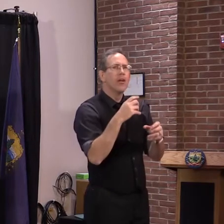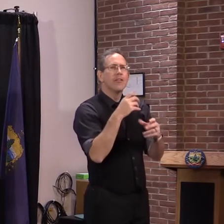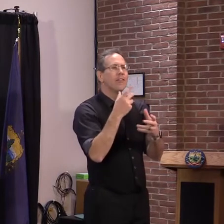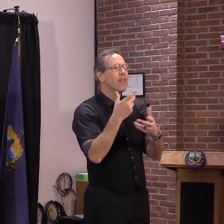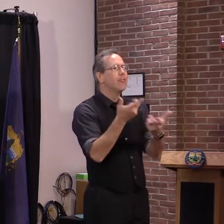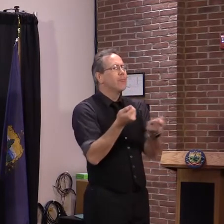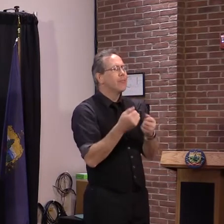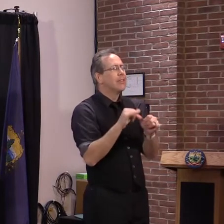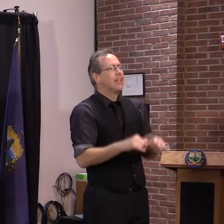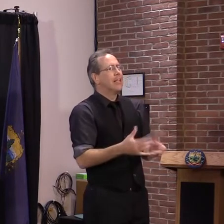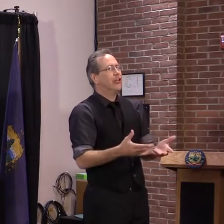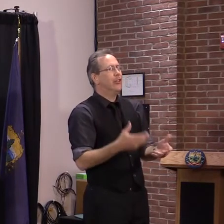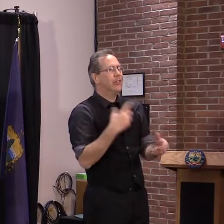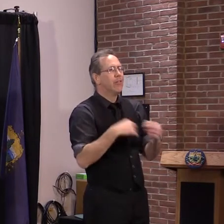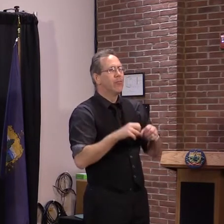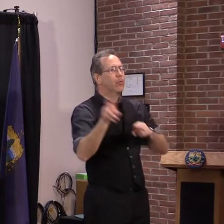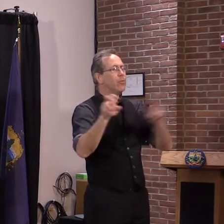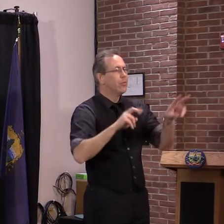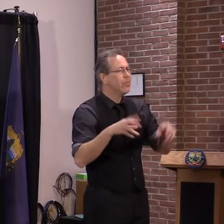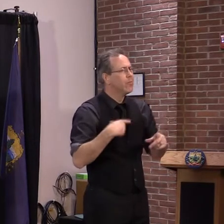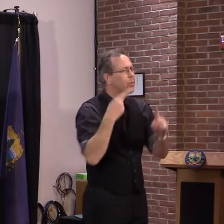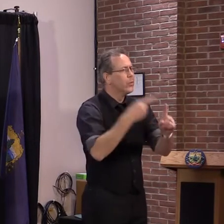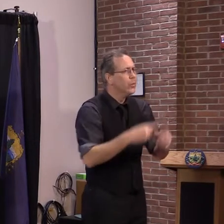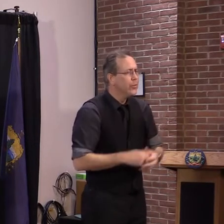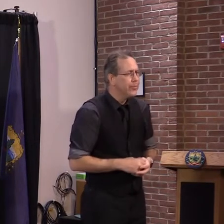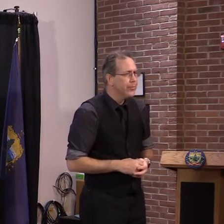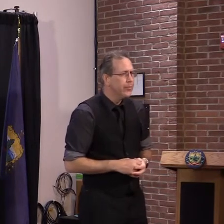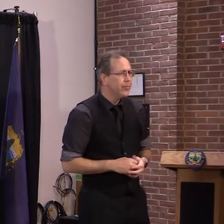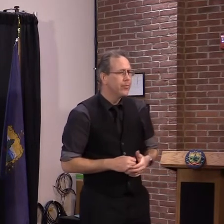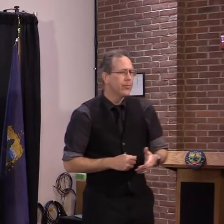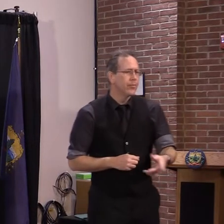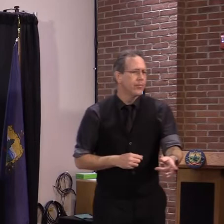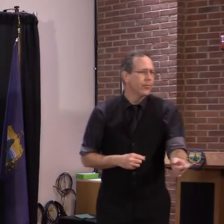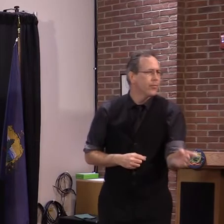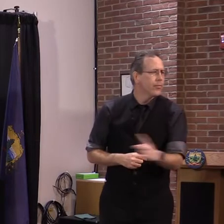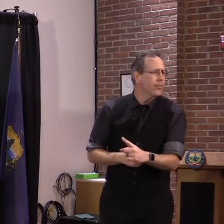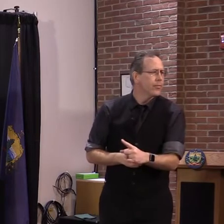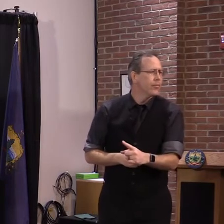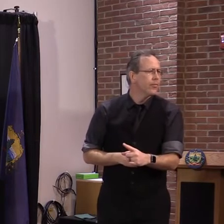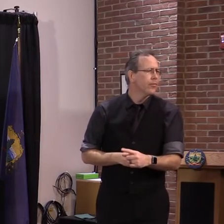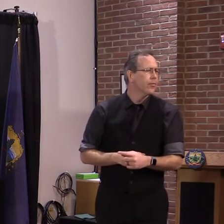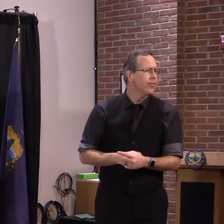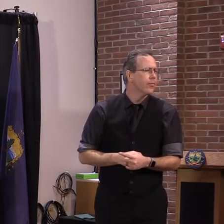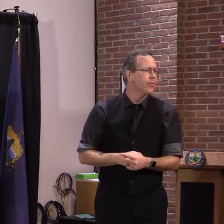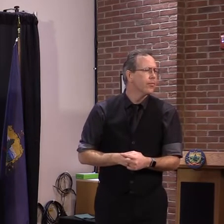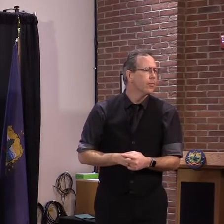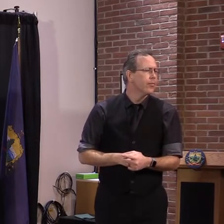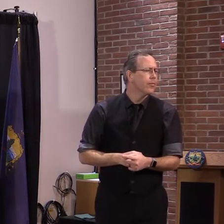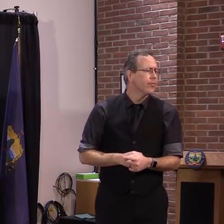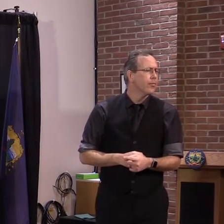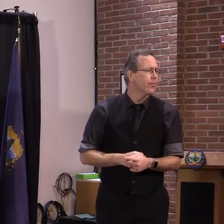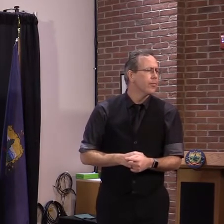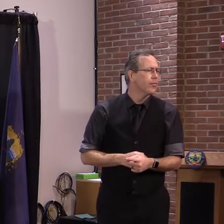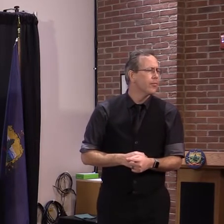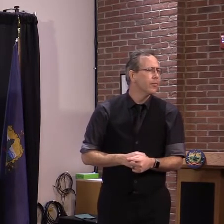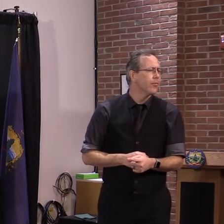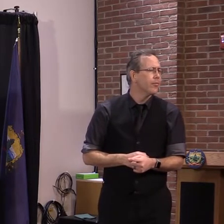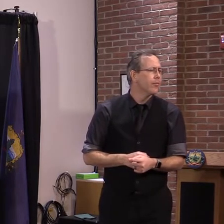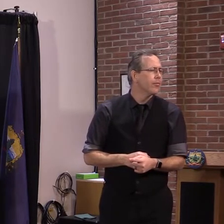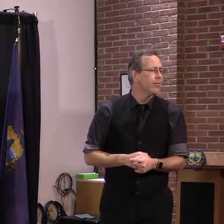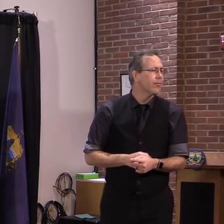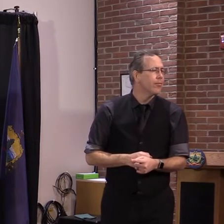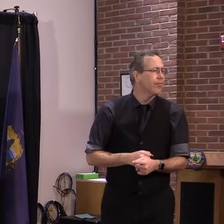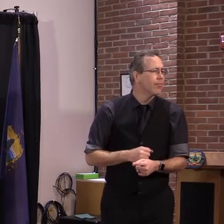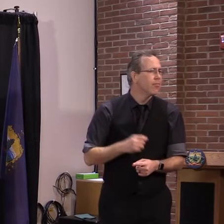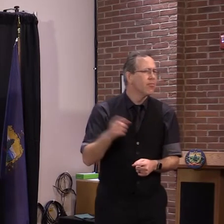On the economic front, anything the state can do to help out Burlington with the mall closing down?